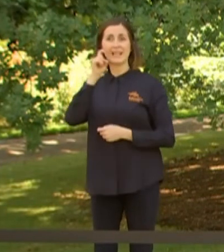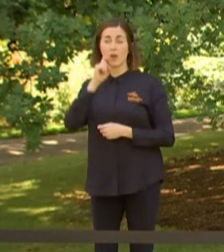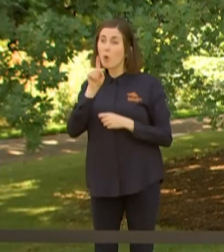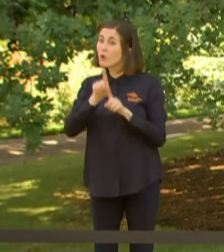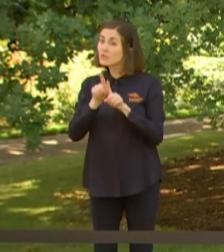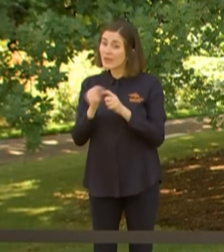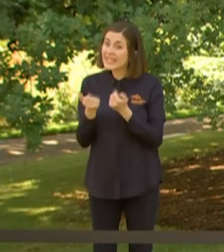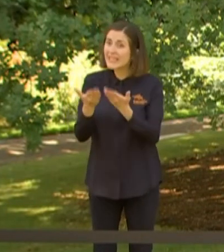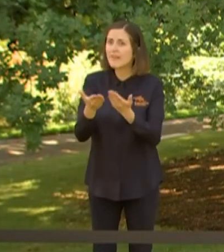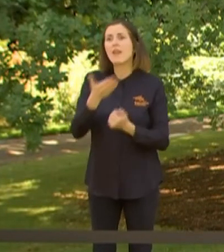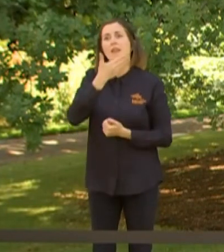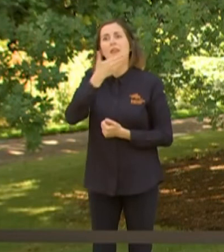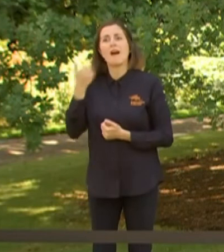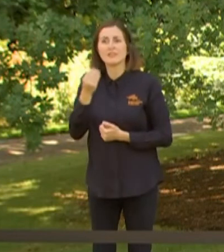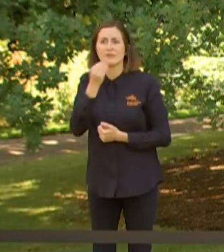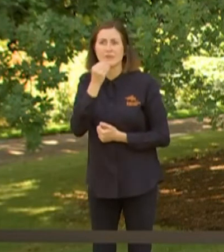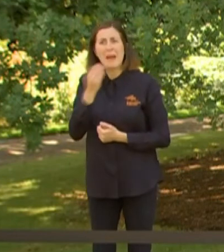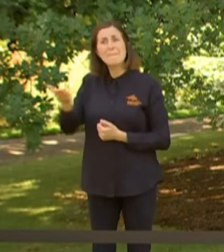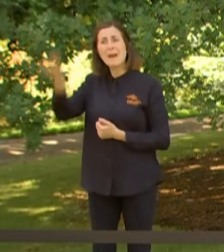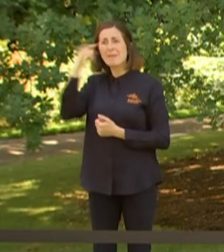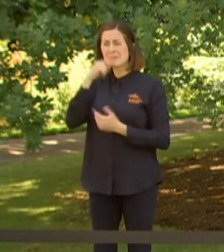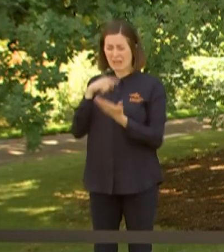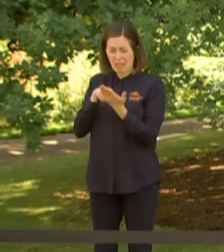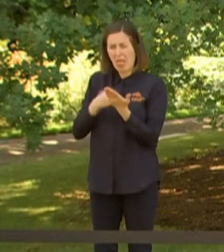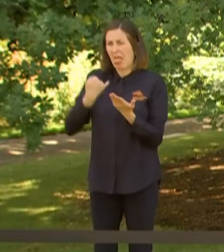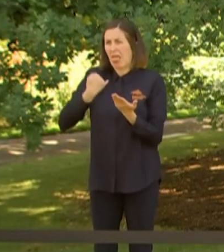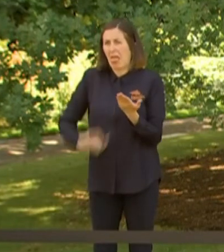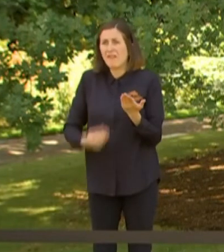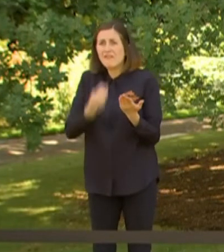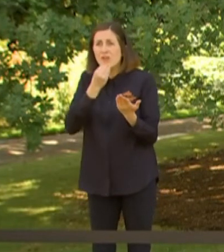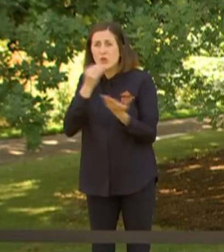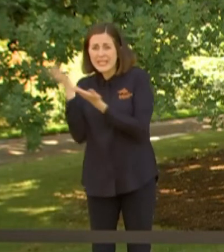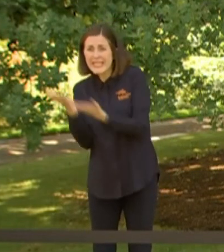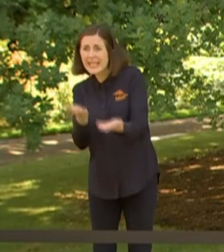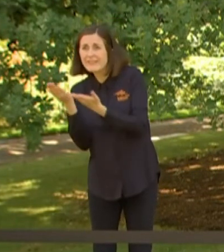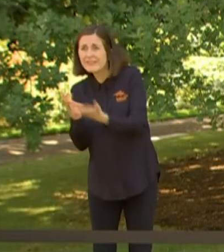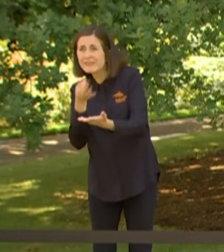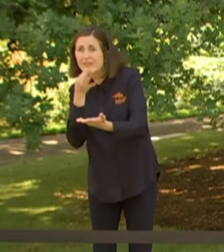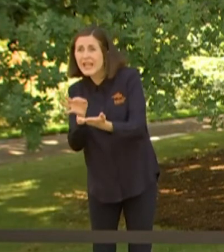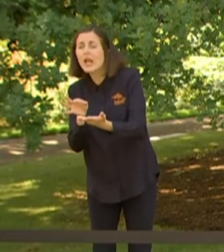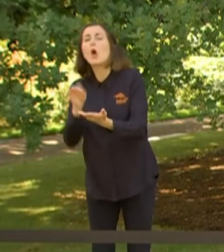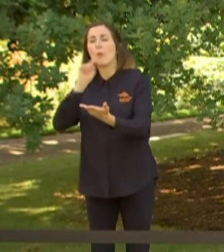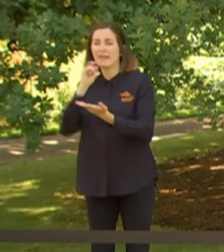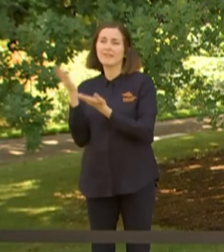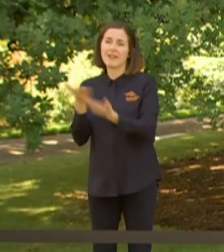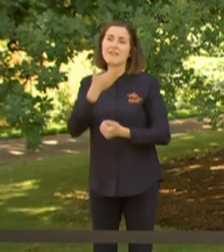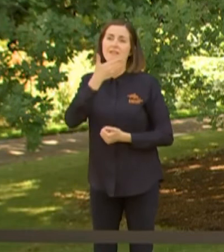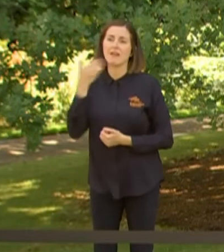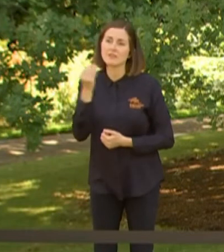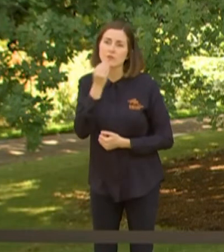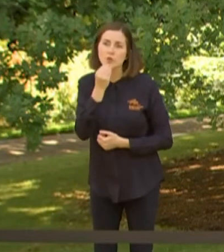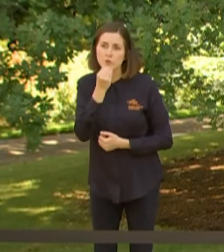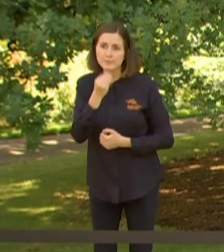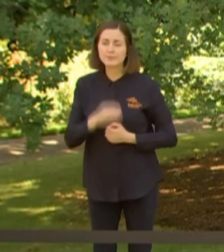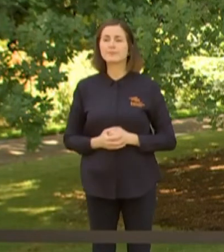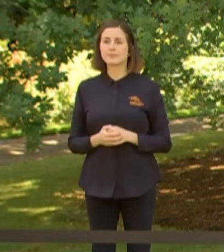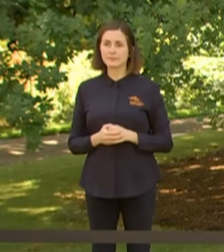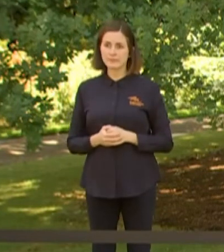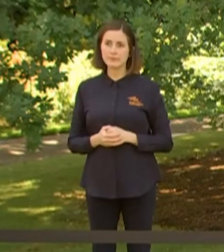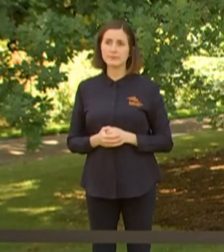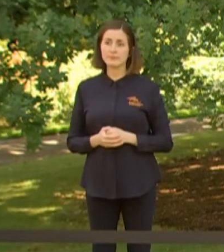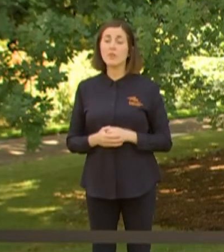that people raised during the Board of Inquiry in terms of complaints during the first part of this program. We will also